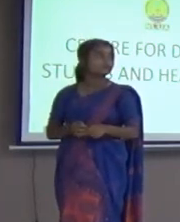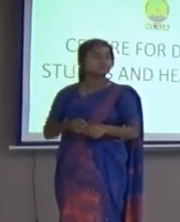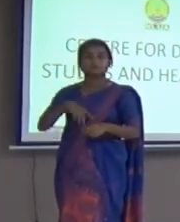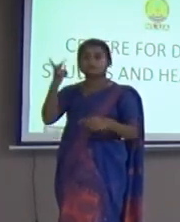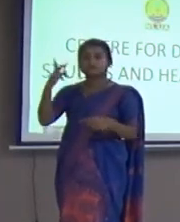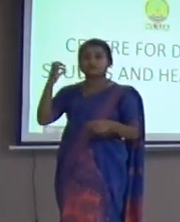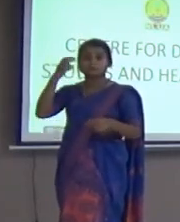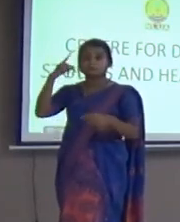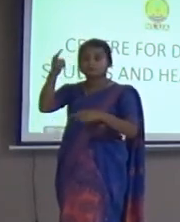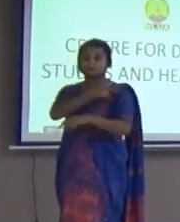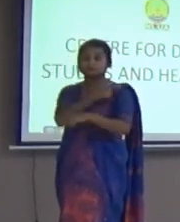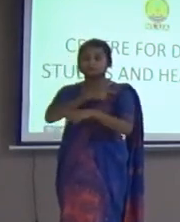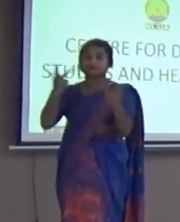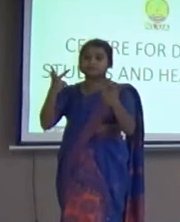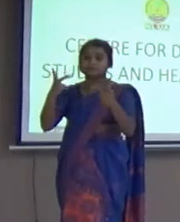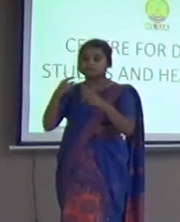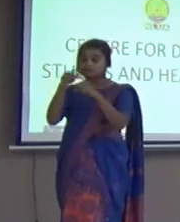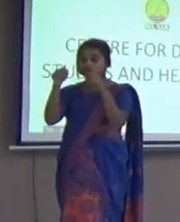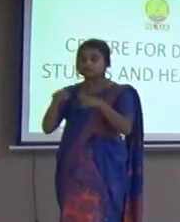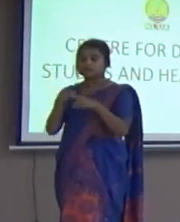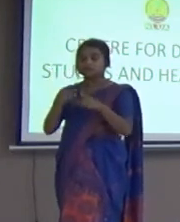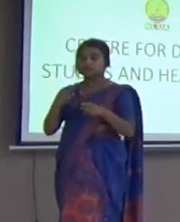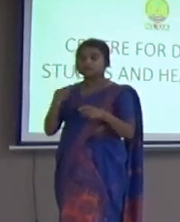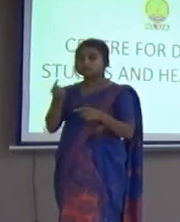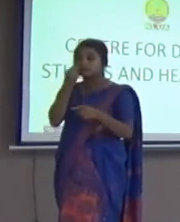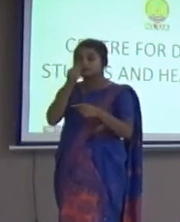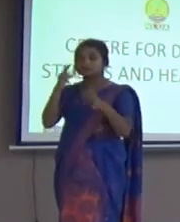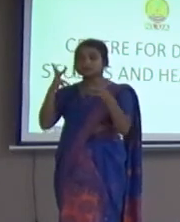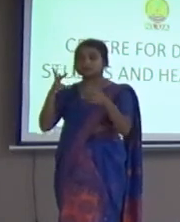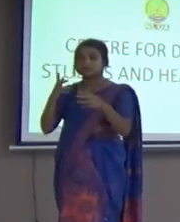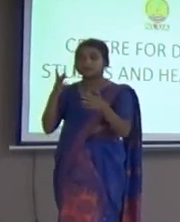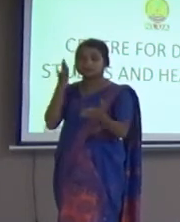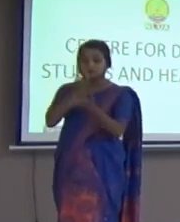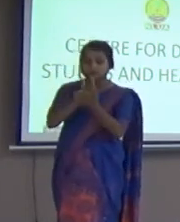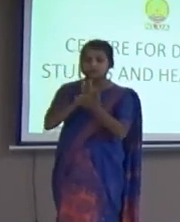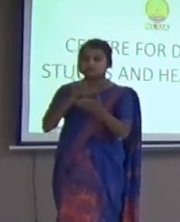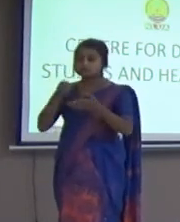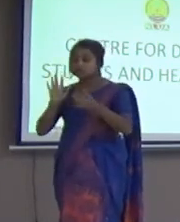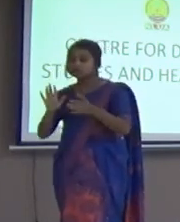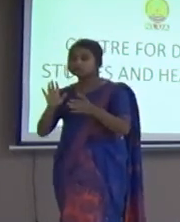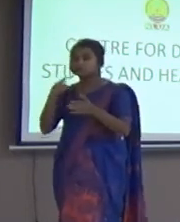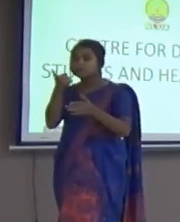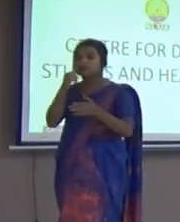pharmacist was, what is the expiry date of that drug? The man over the counter